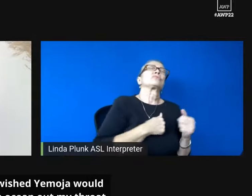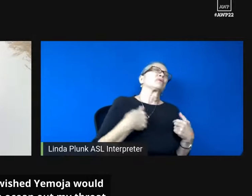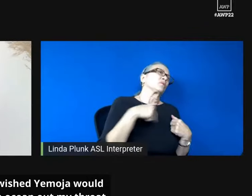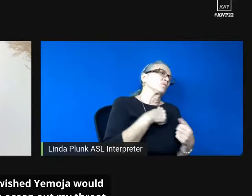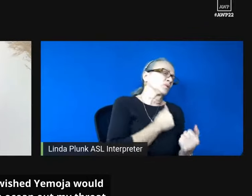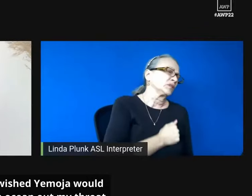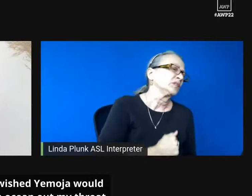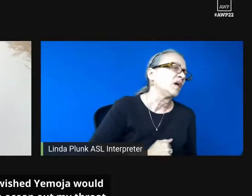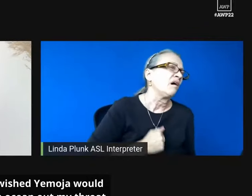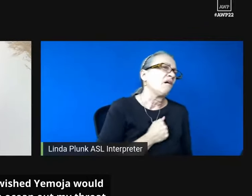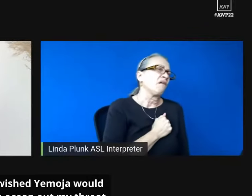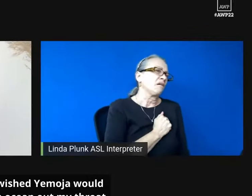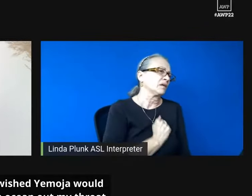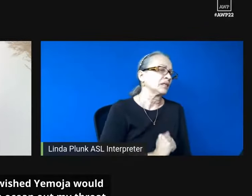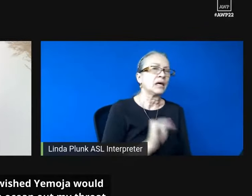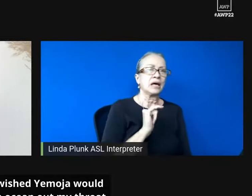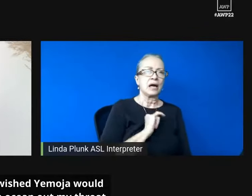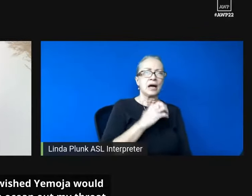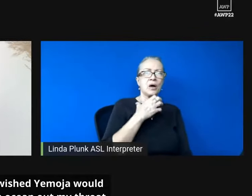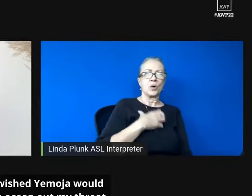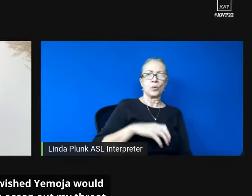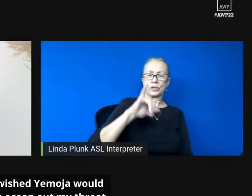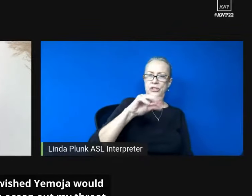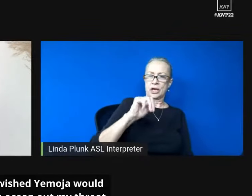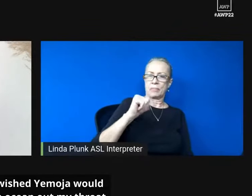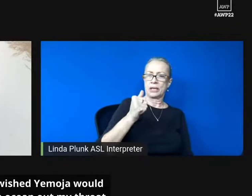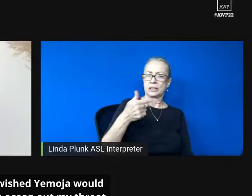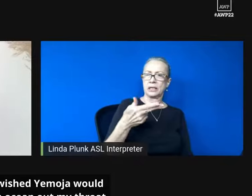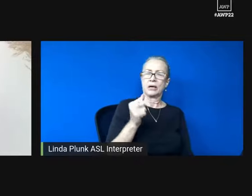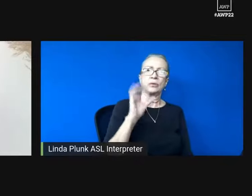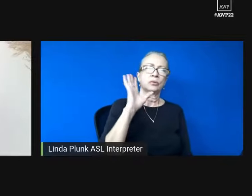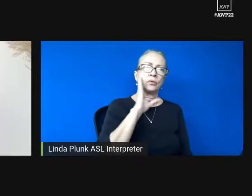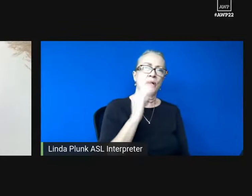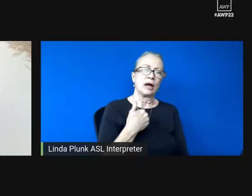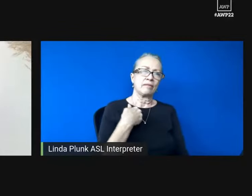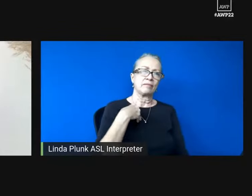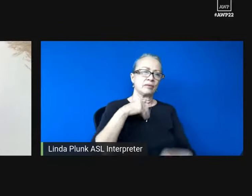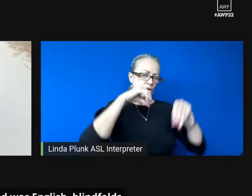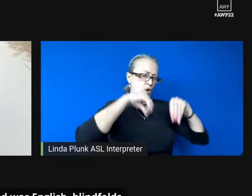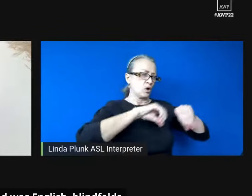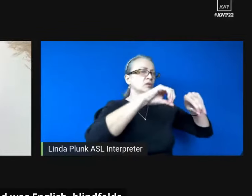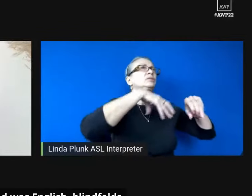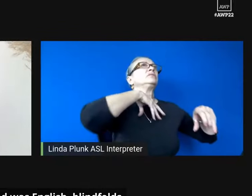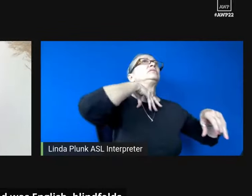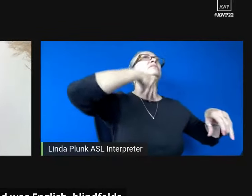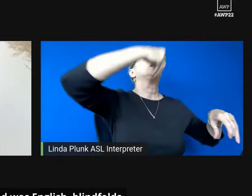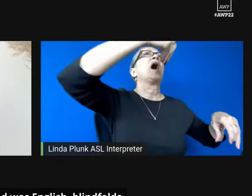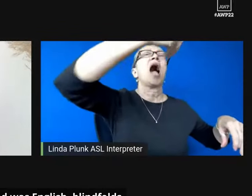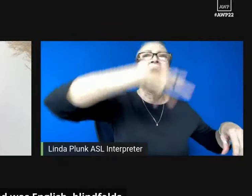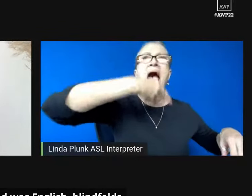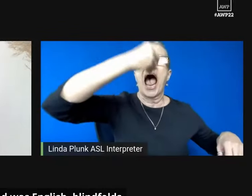and I wished Yamaya would sling an ocean out my throat. But all I had was